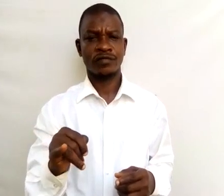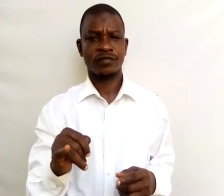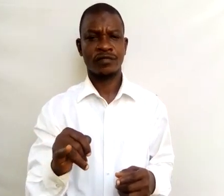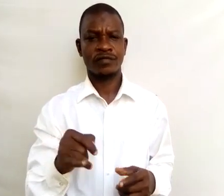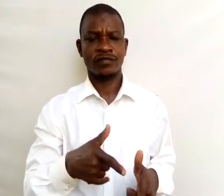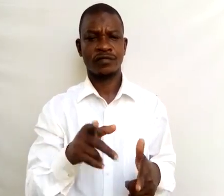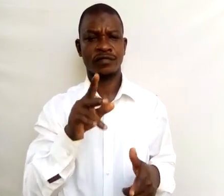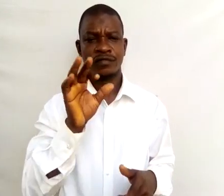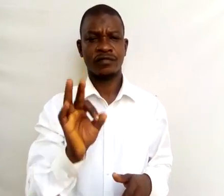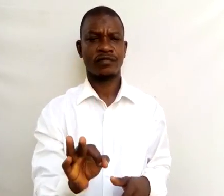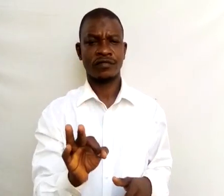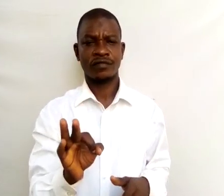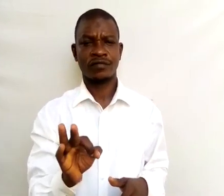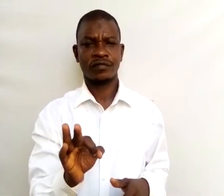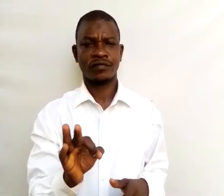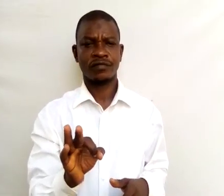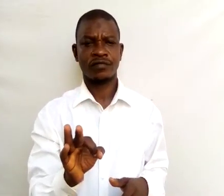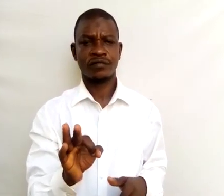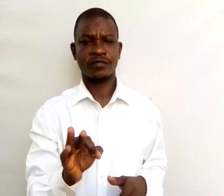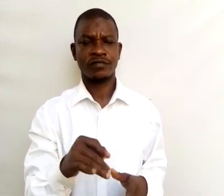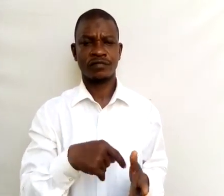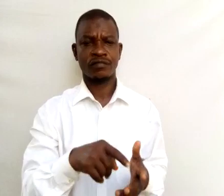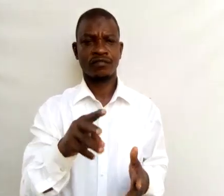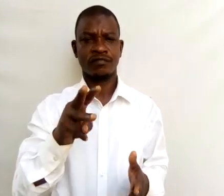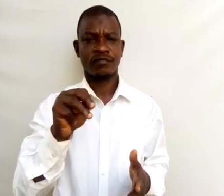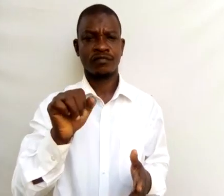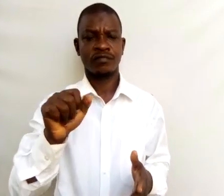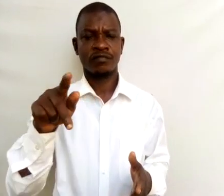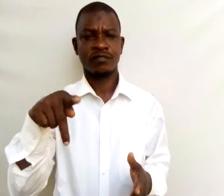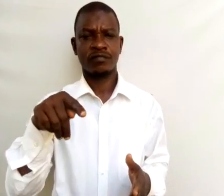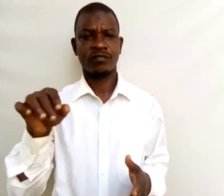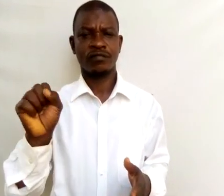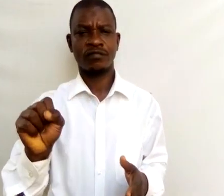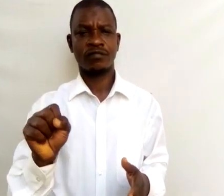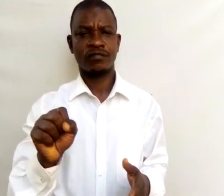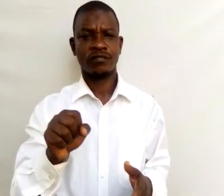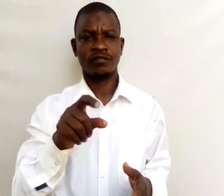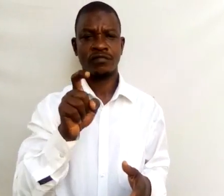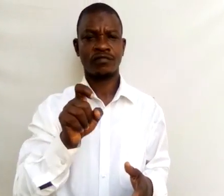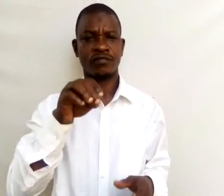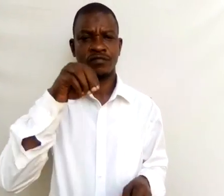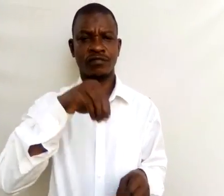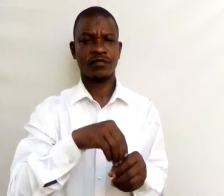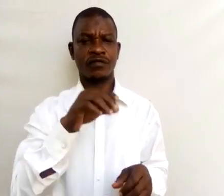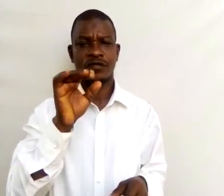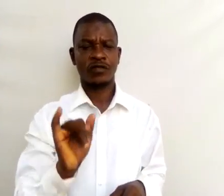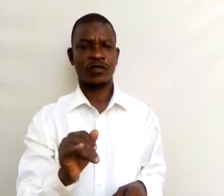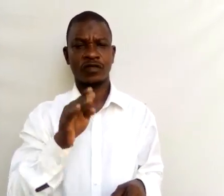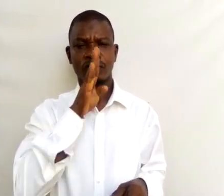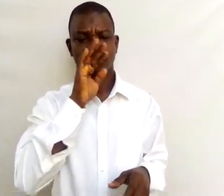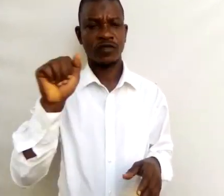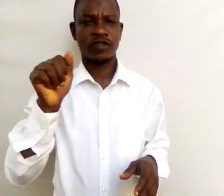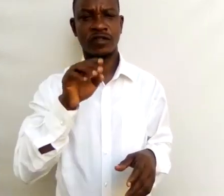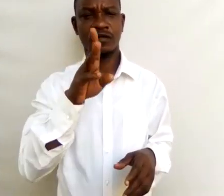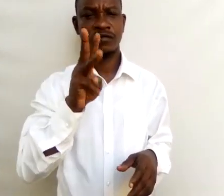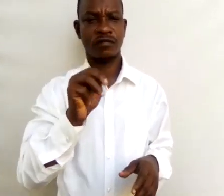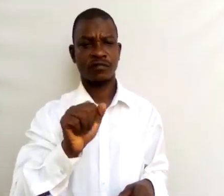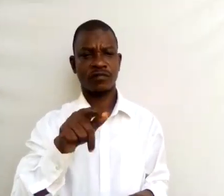Let F maps X into Y be a mapping.